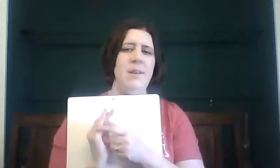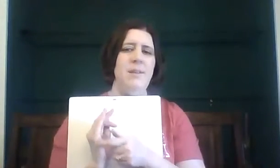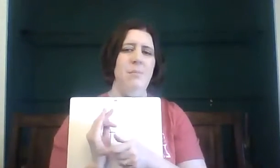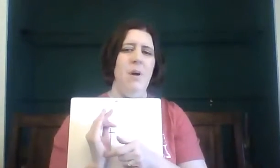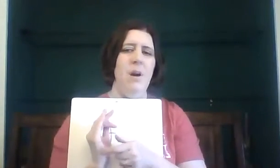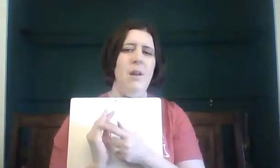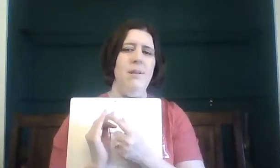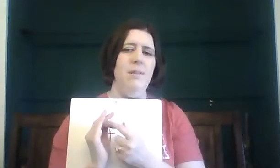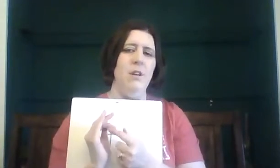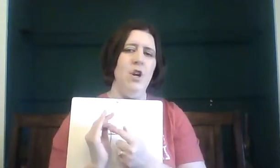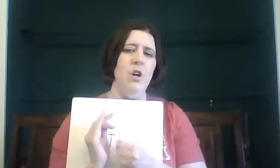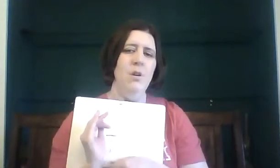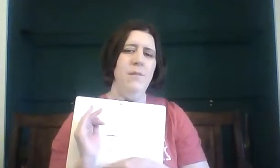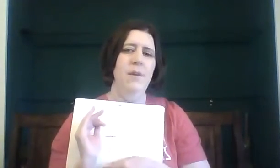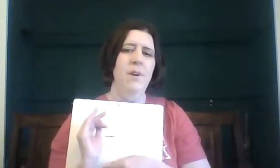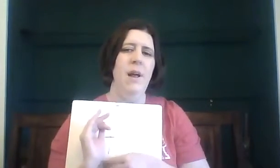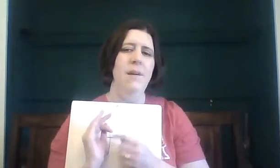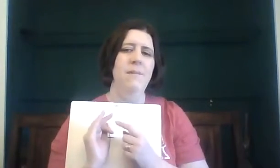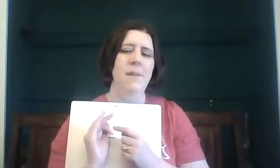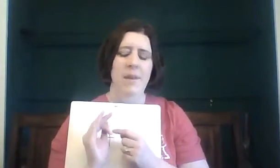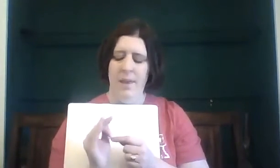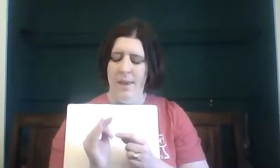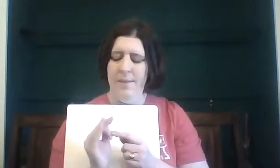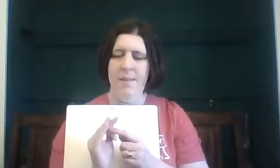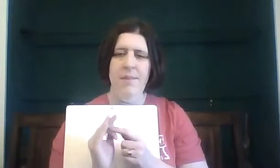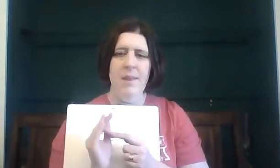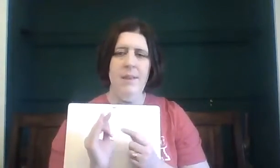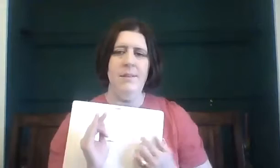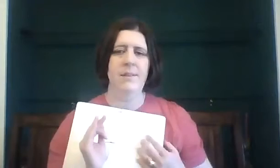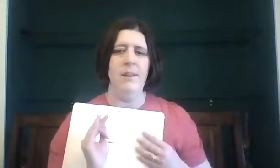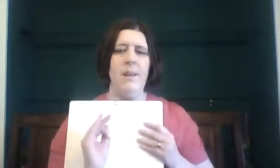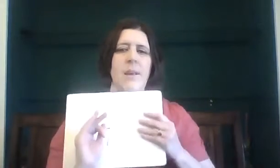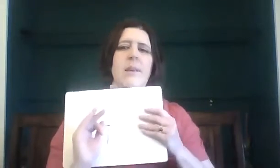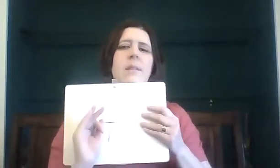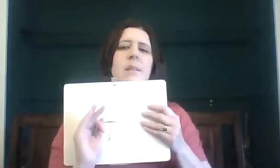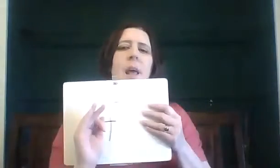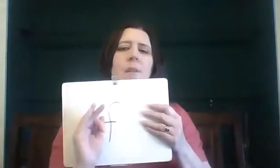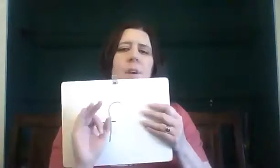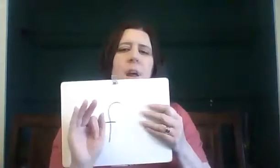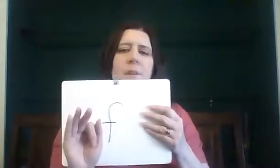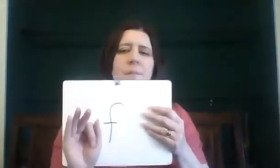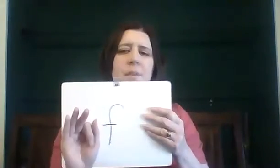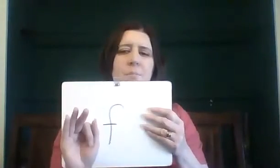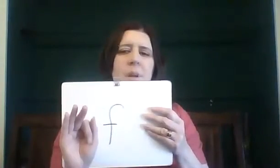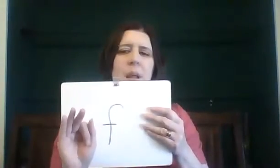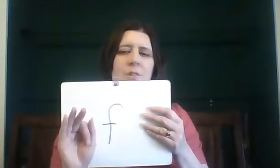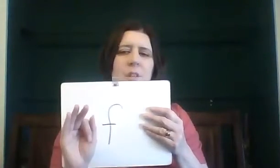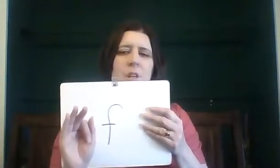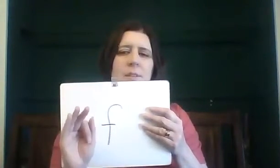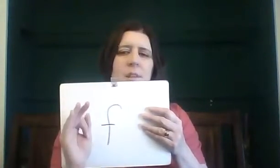this part is the curve of your F, and then this is the line of your F, but it actually looks a